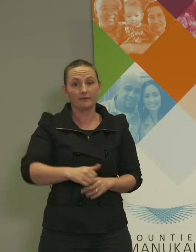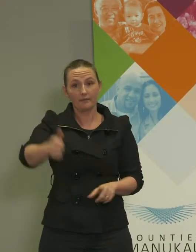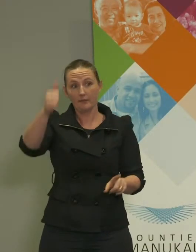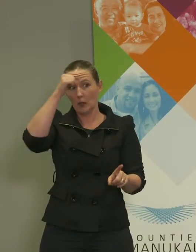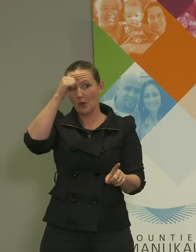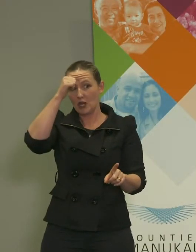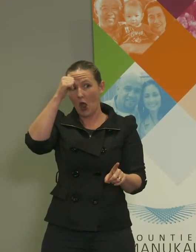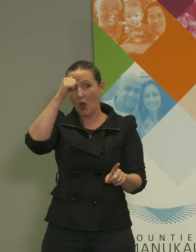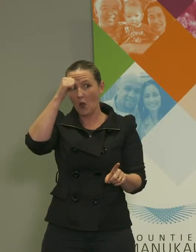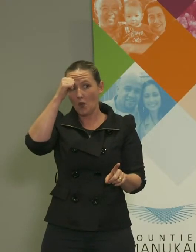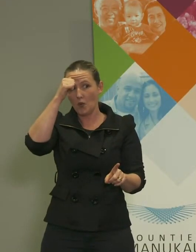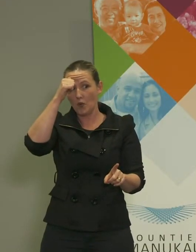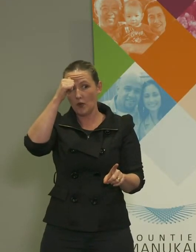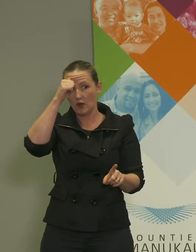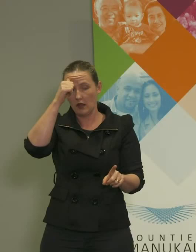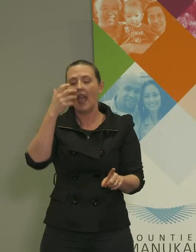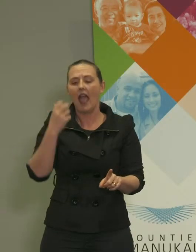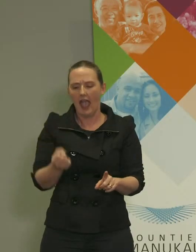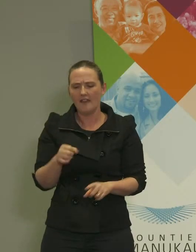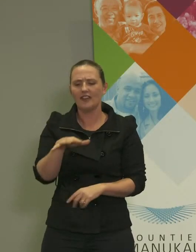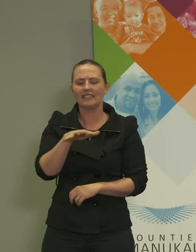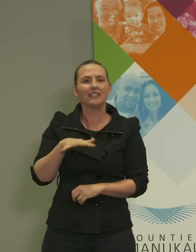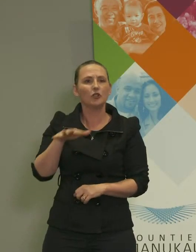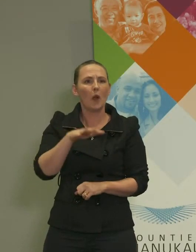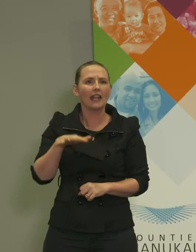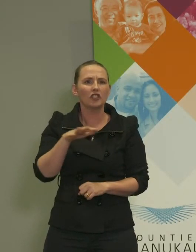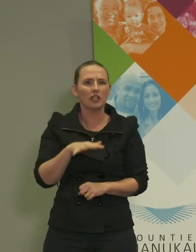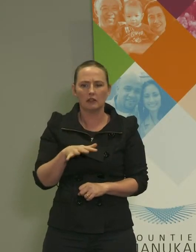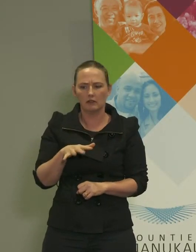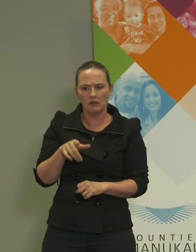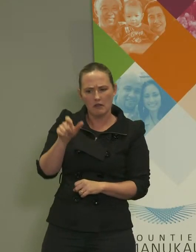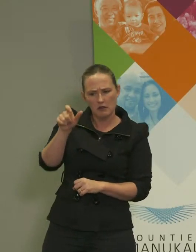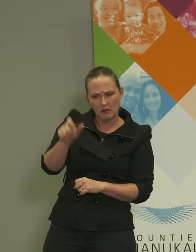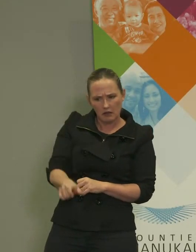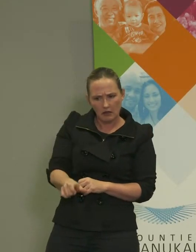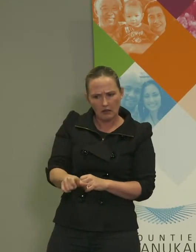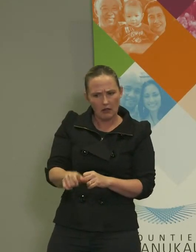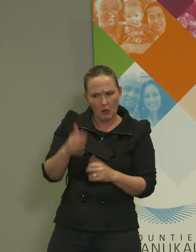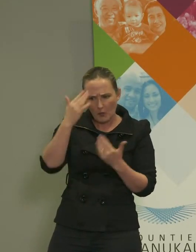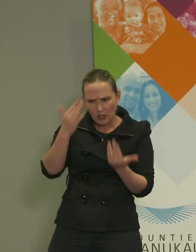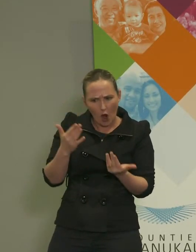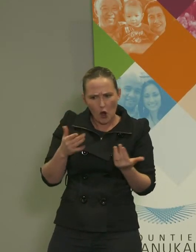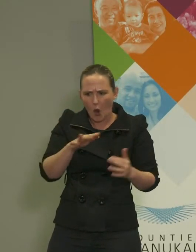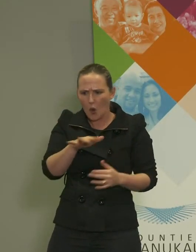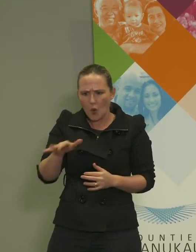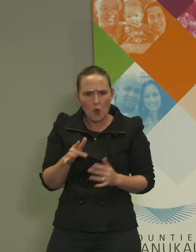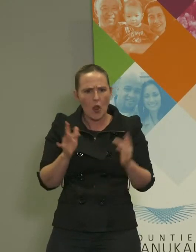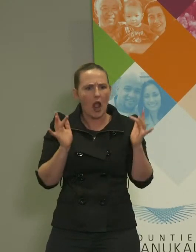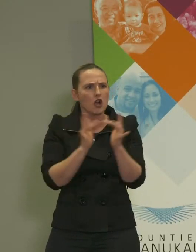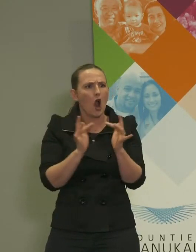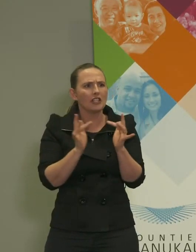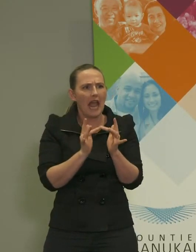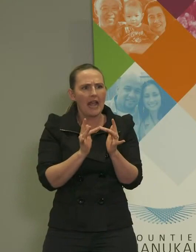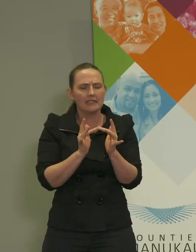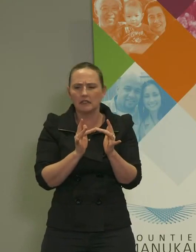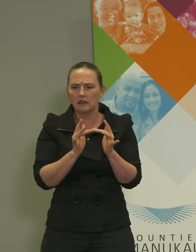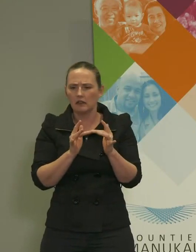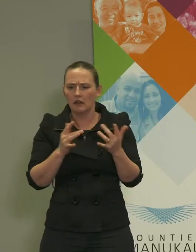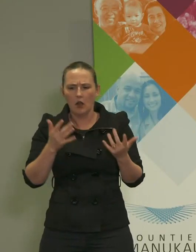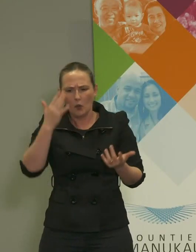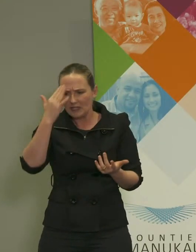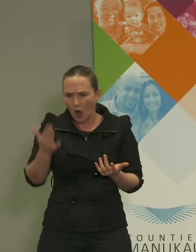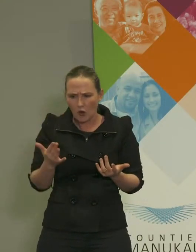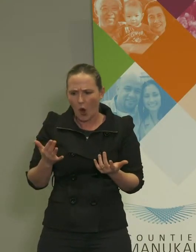that in fact there are cases where we can't establish any contact link or science link. So are those